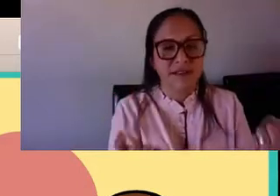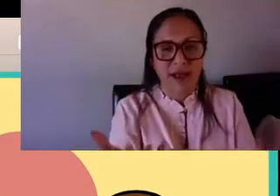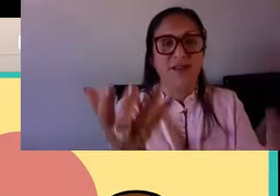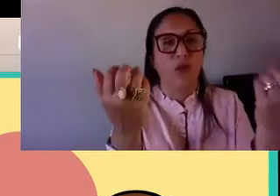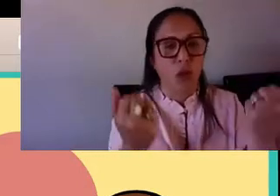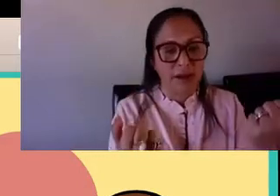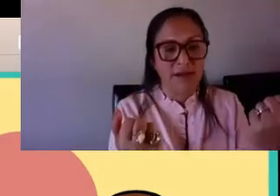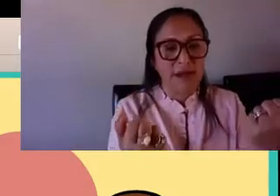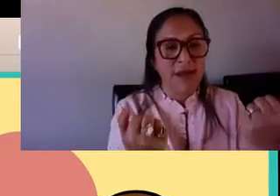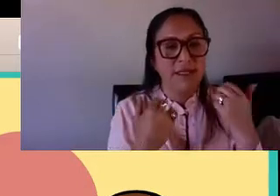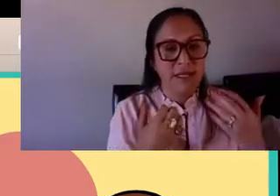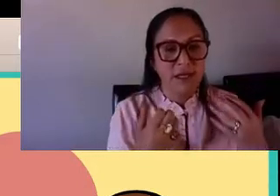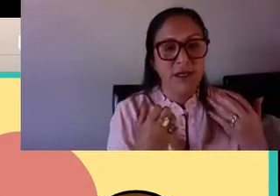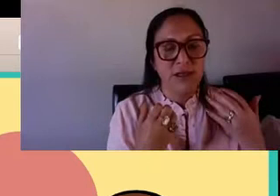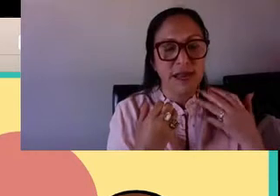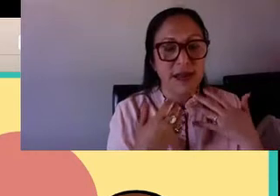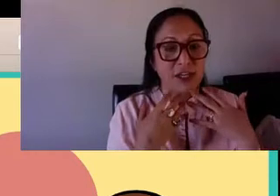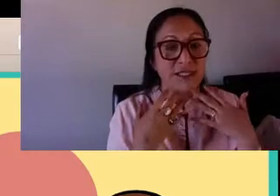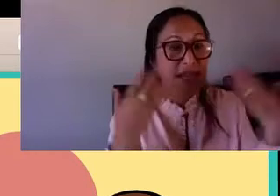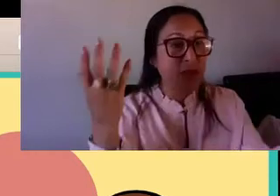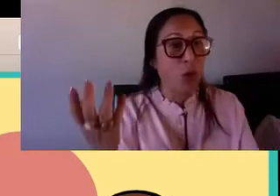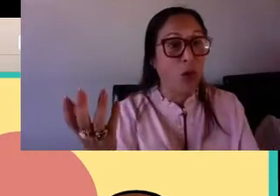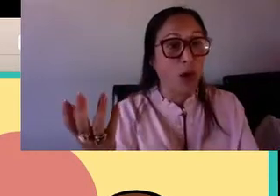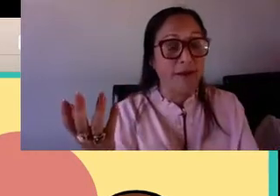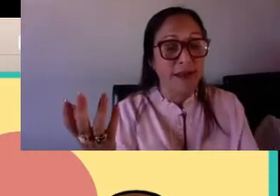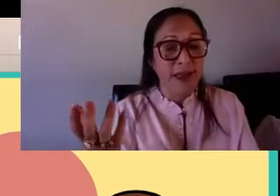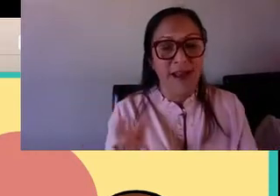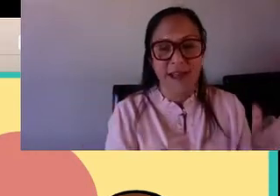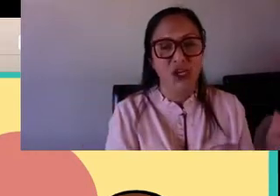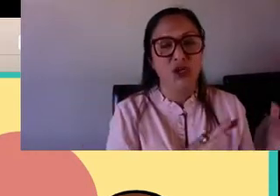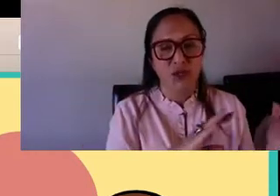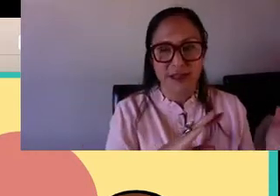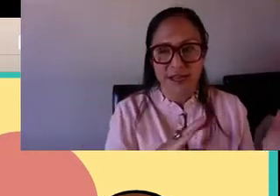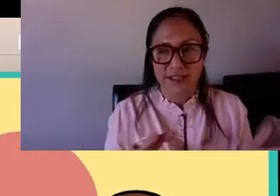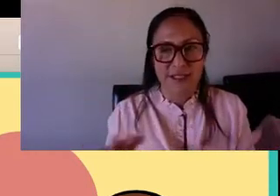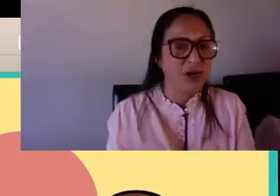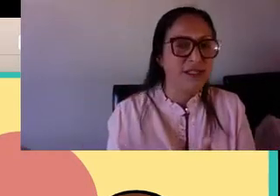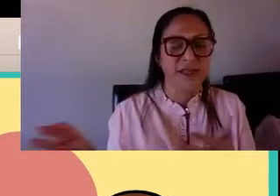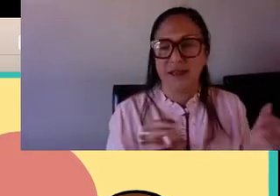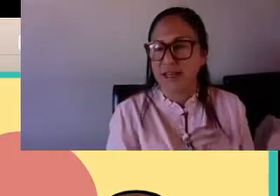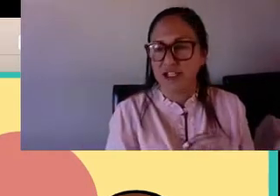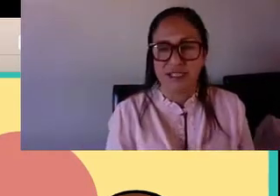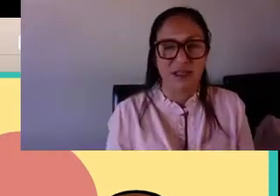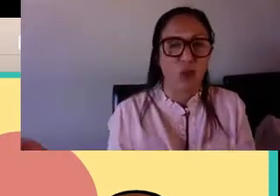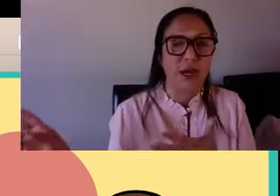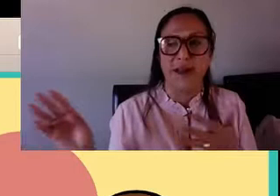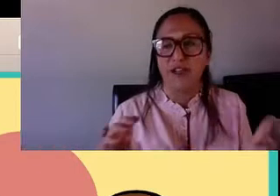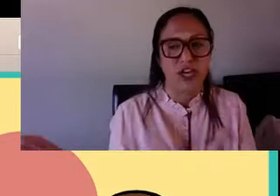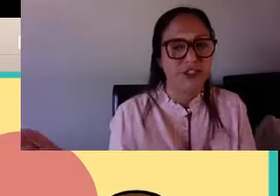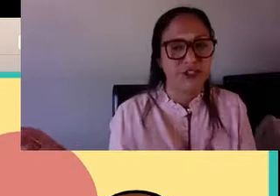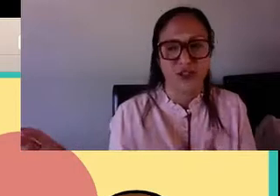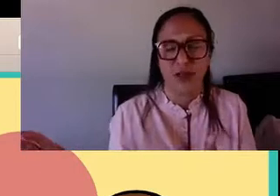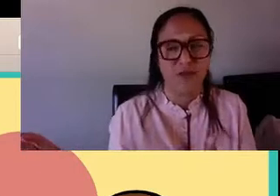the signs for want until they can actually say the word want. And then usually they start to like just rid of